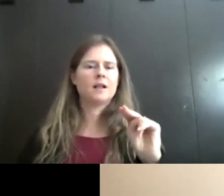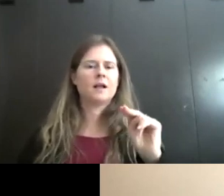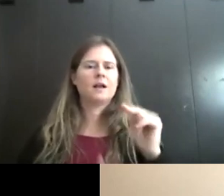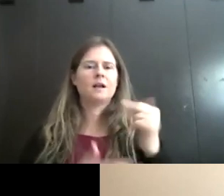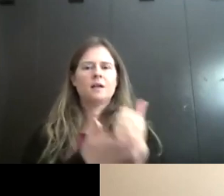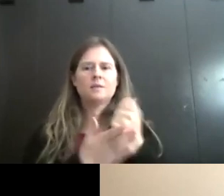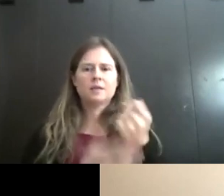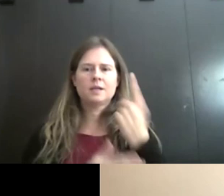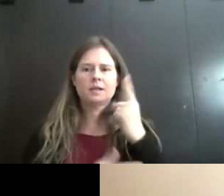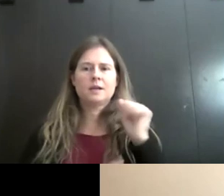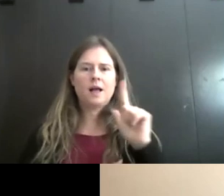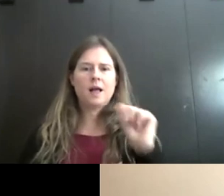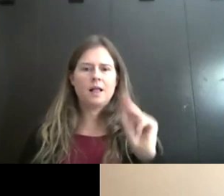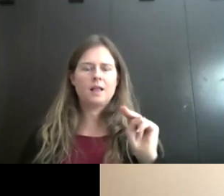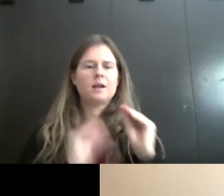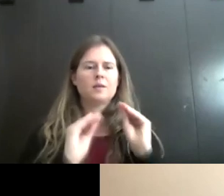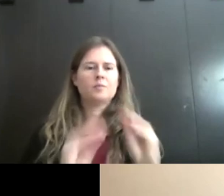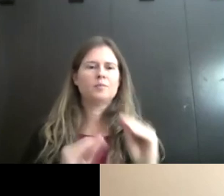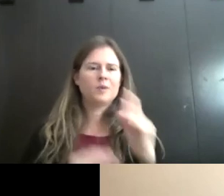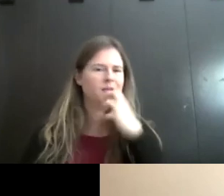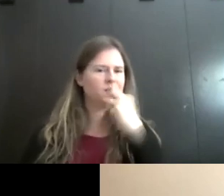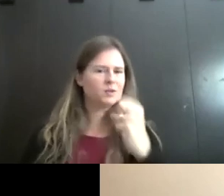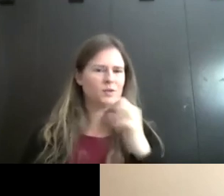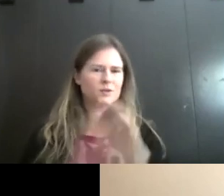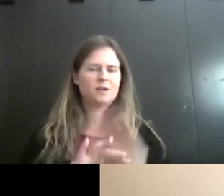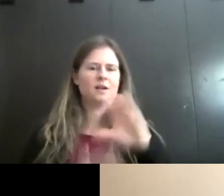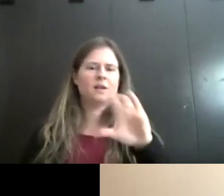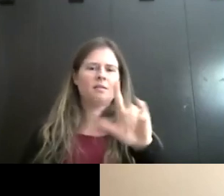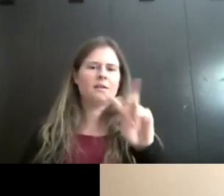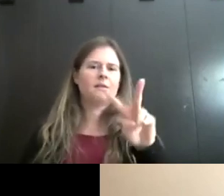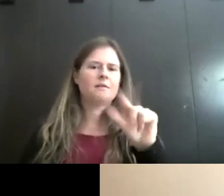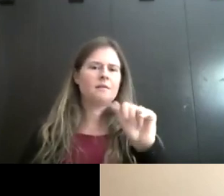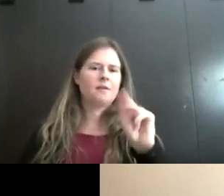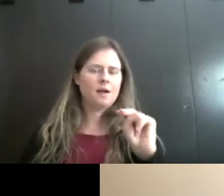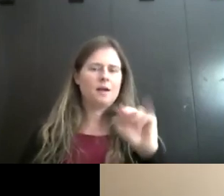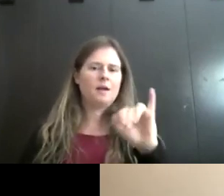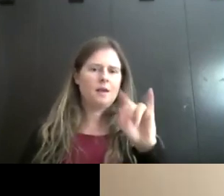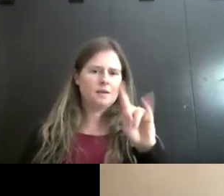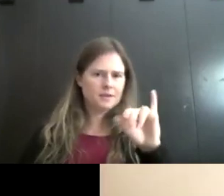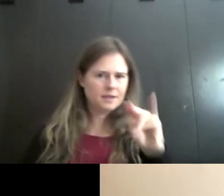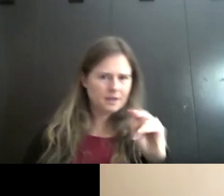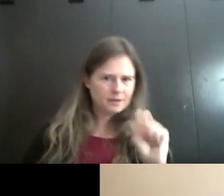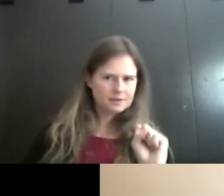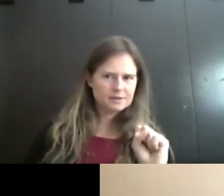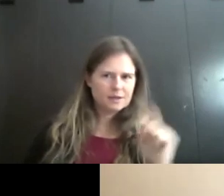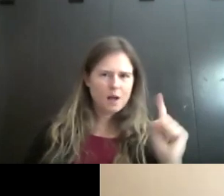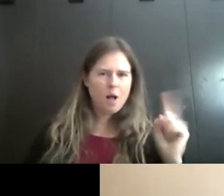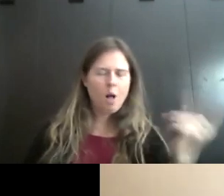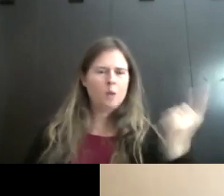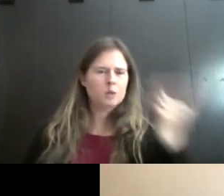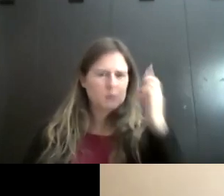Alan who put that curse on the Cleveland Indians. I always wondered where that came from. I'm going to follow up with him